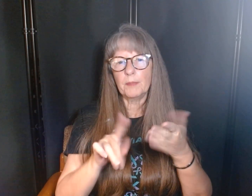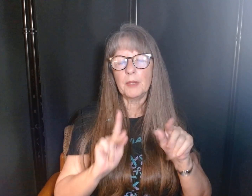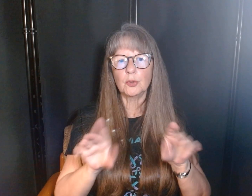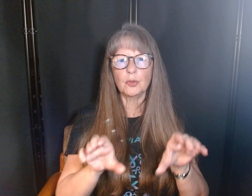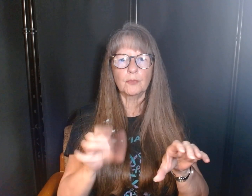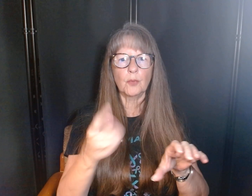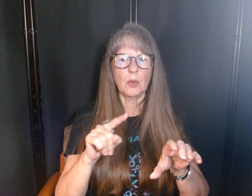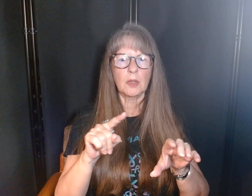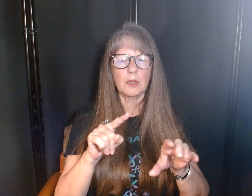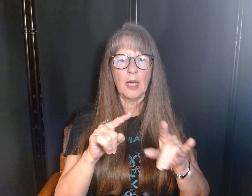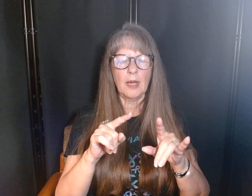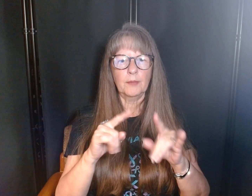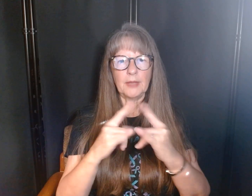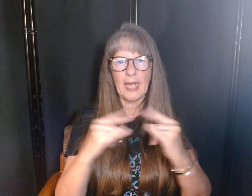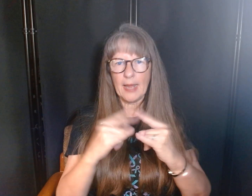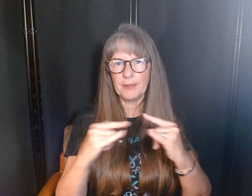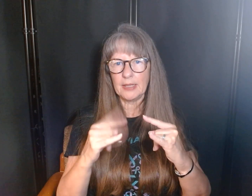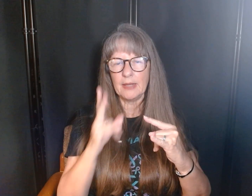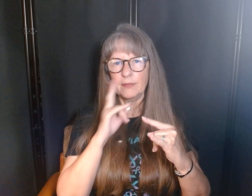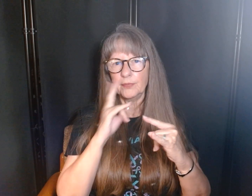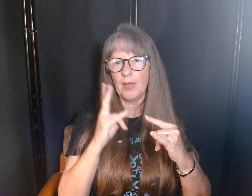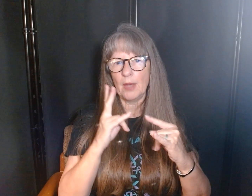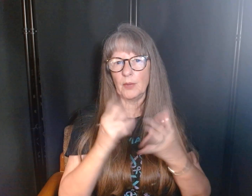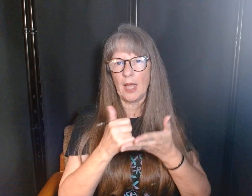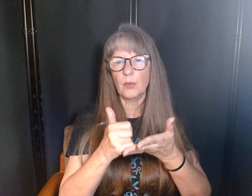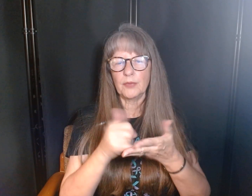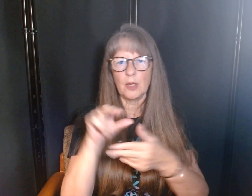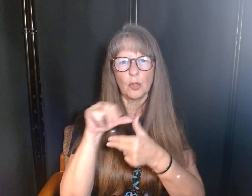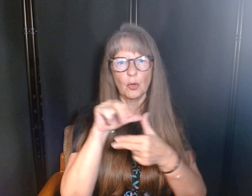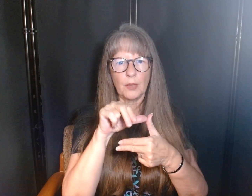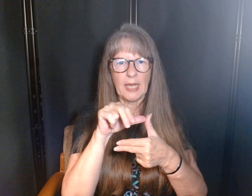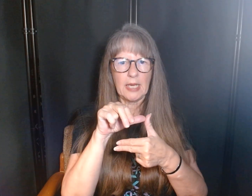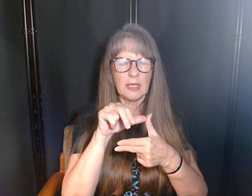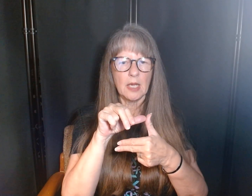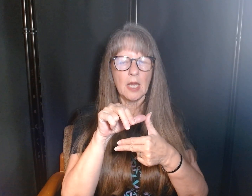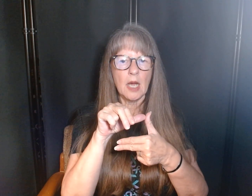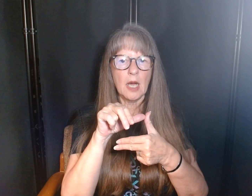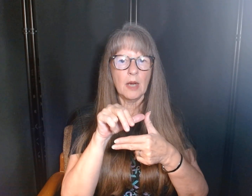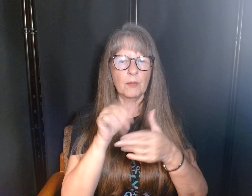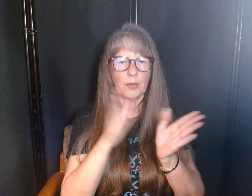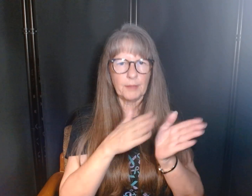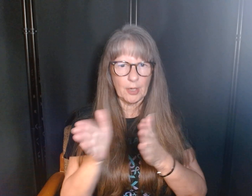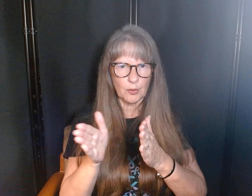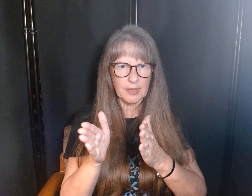people do for camping, and that would help with the hurricane preparedness.